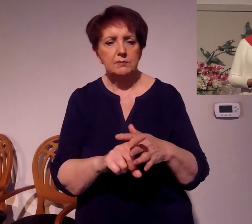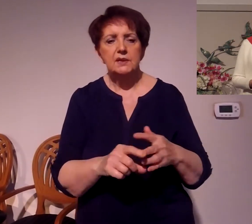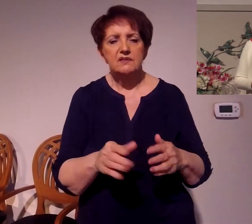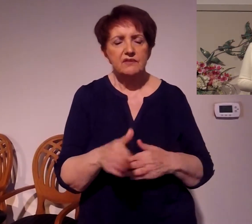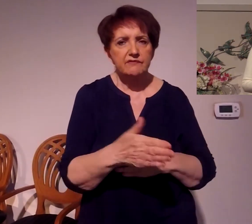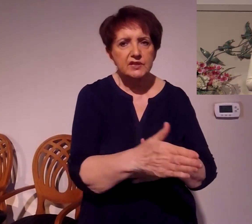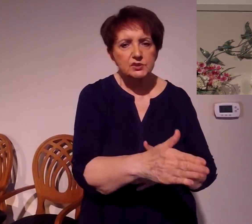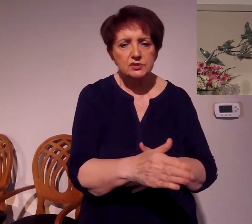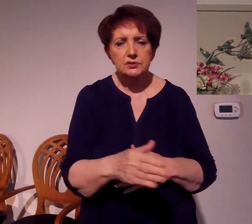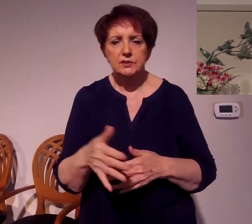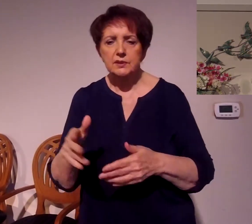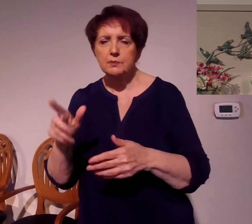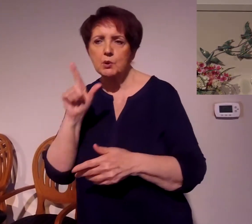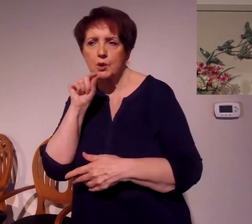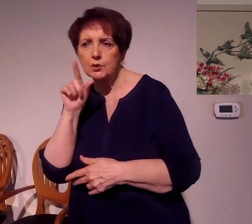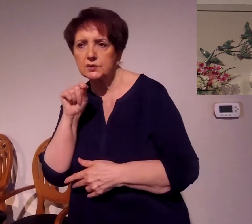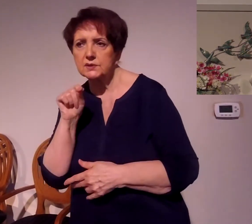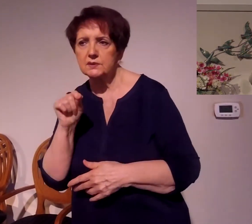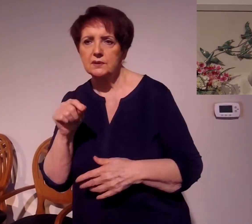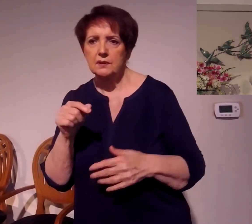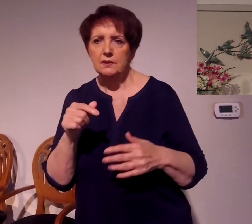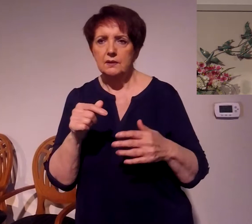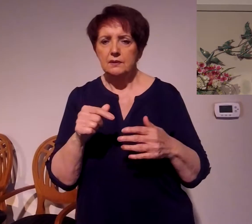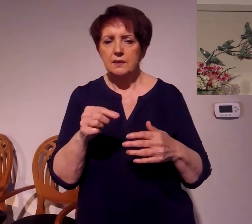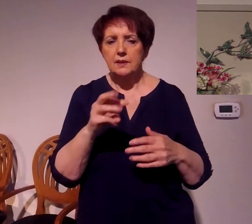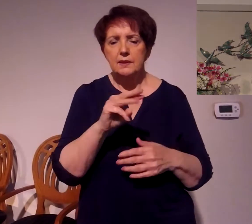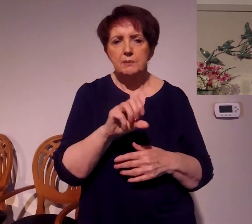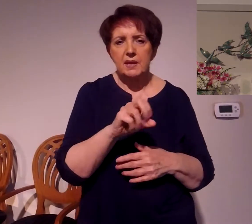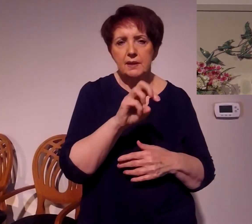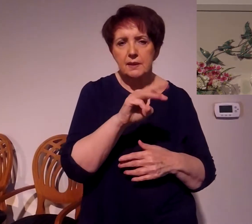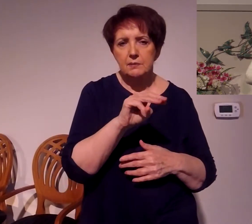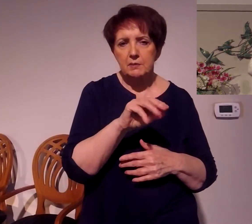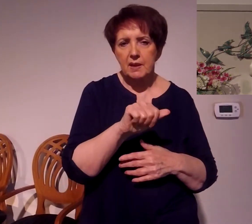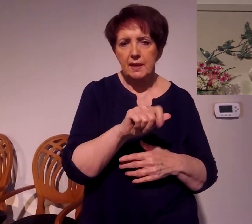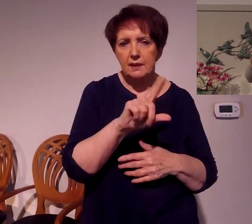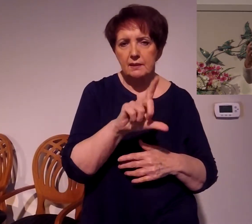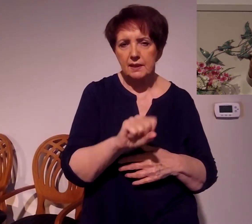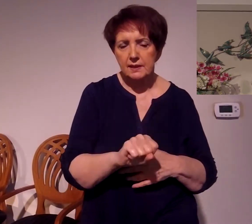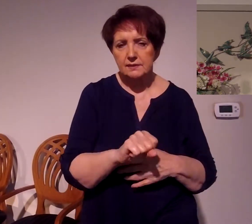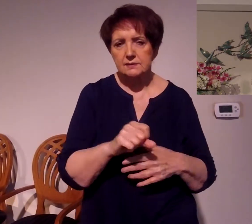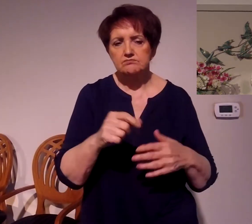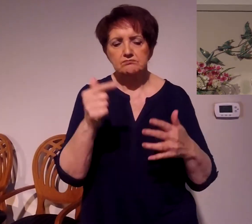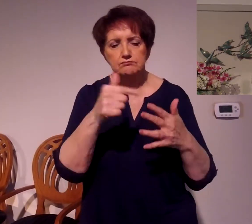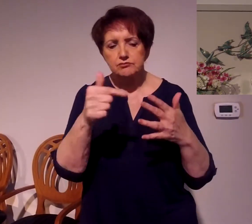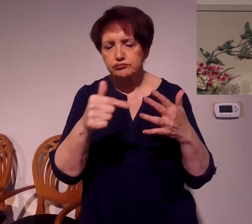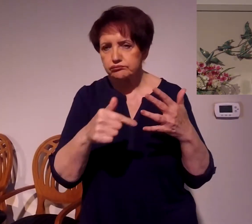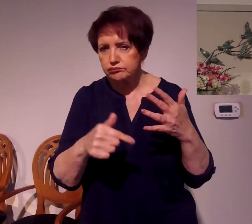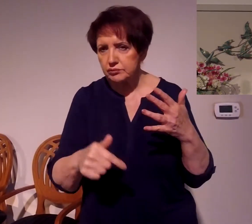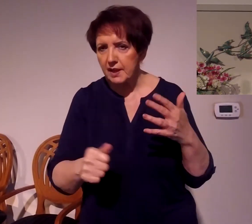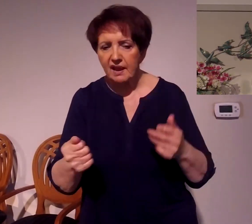fowl, the animals, the mammals, and everything